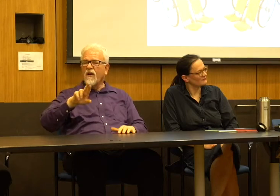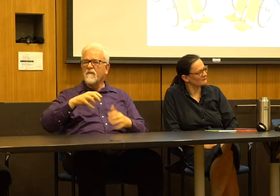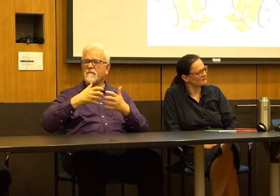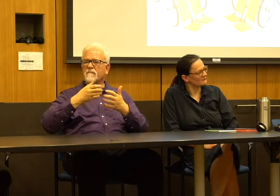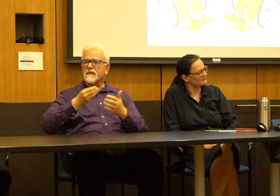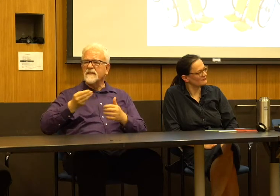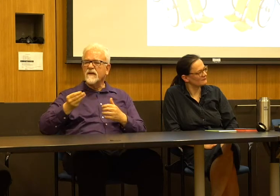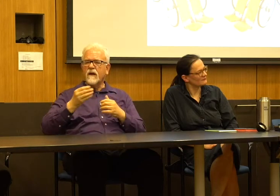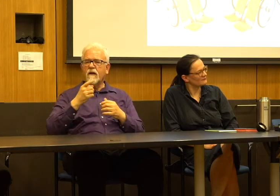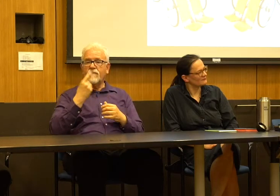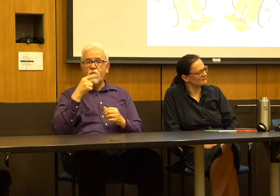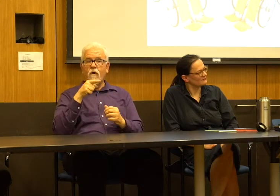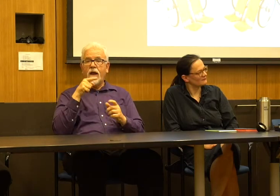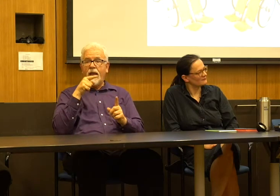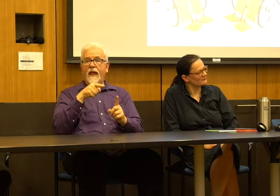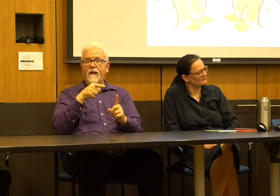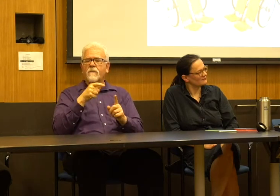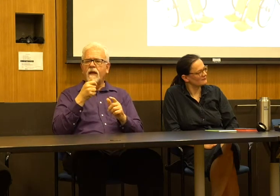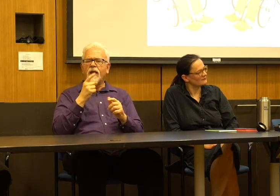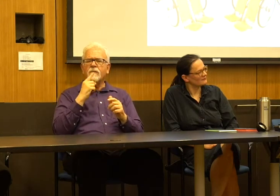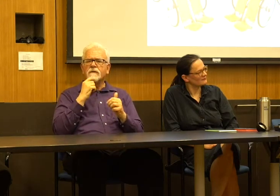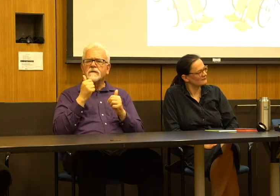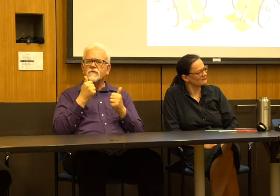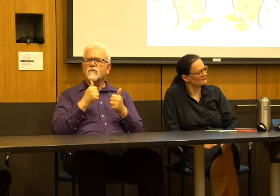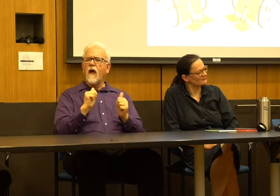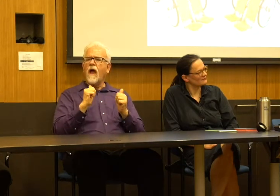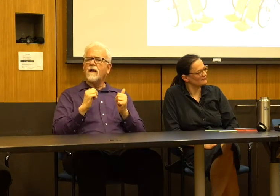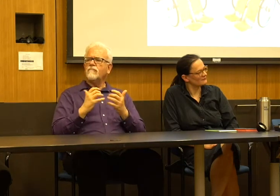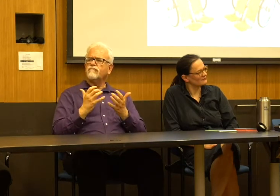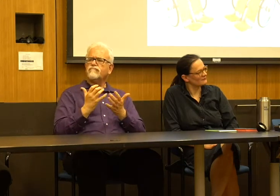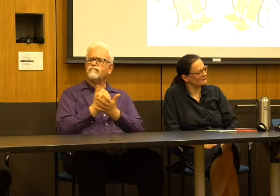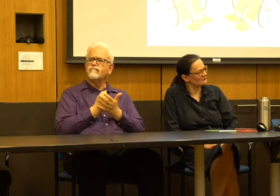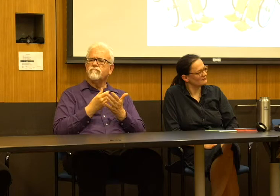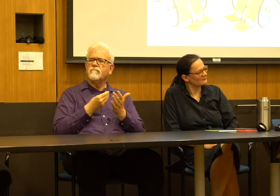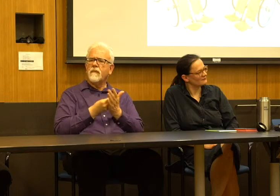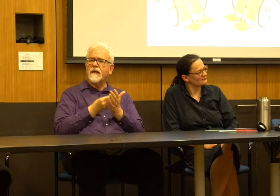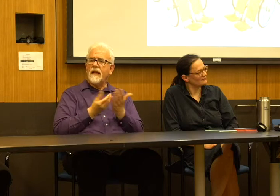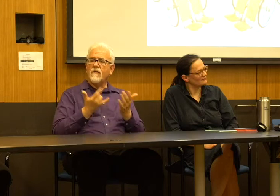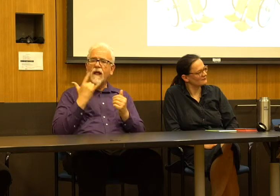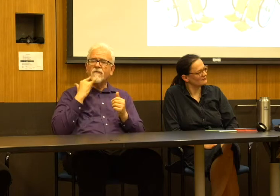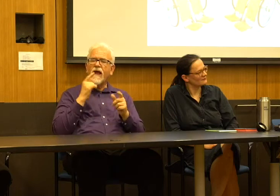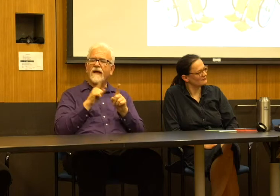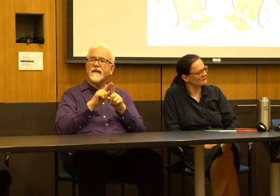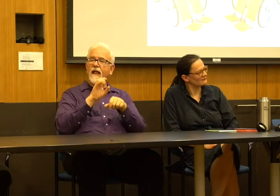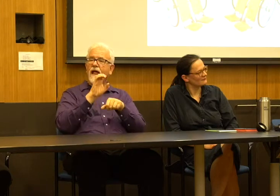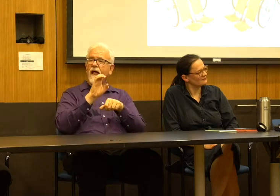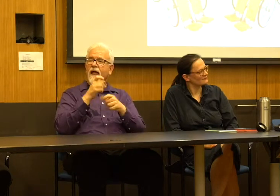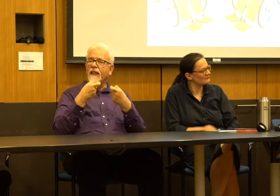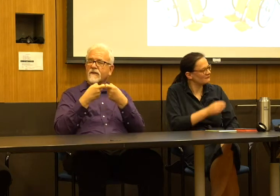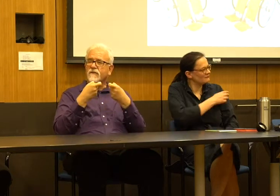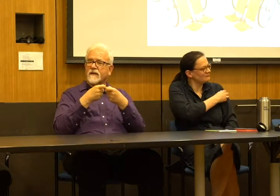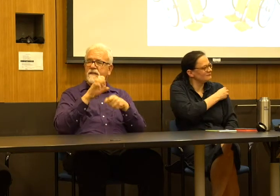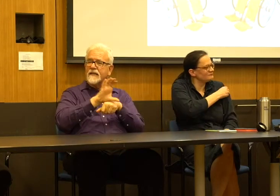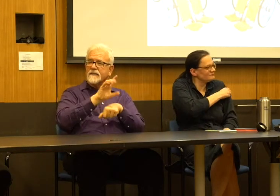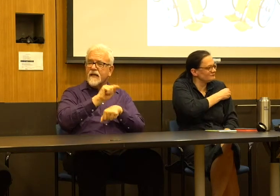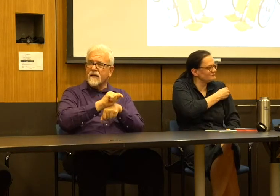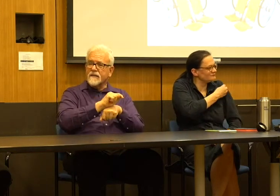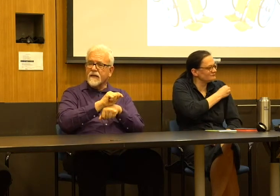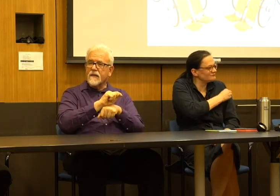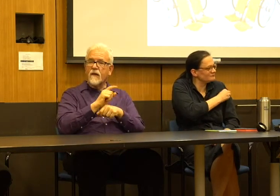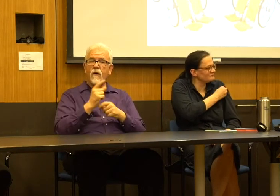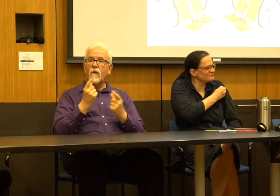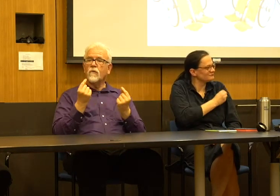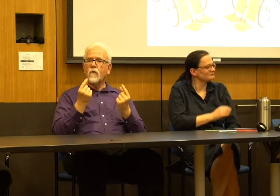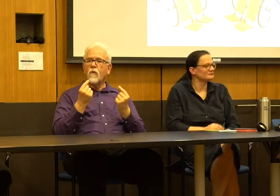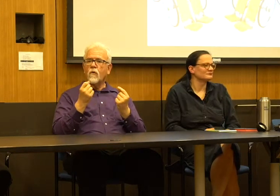he was trying to make a living in California as an electronics consultant. And what he was doing was driving